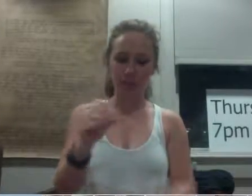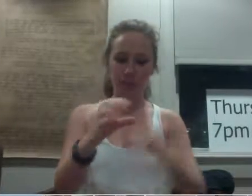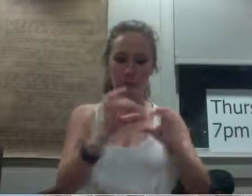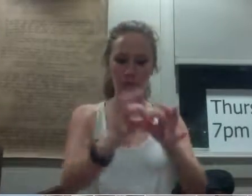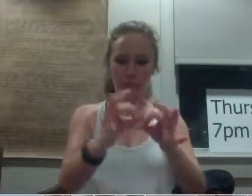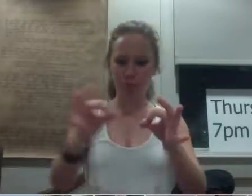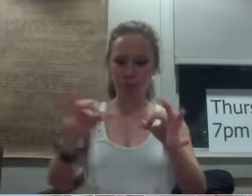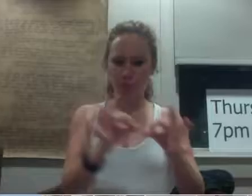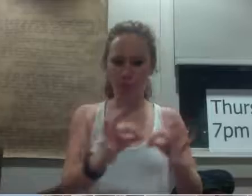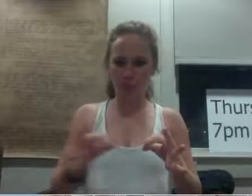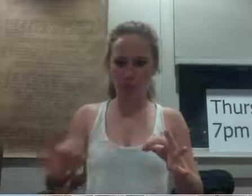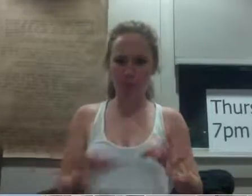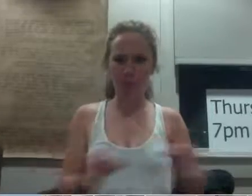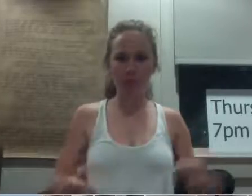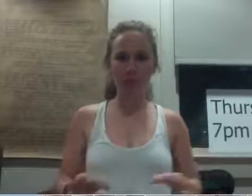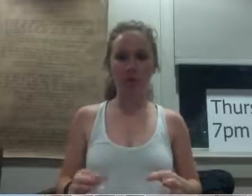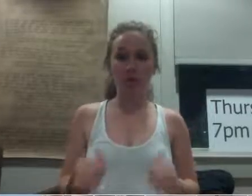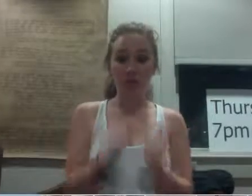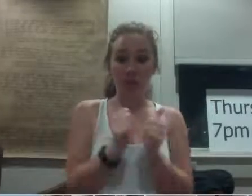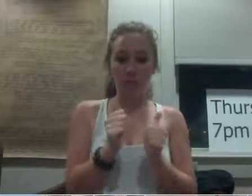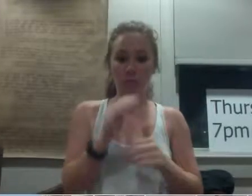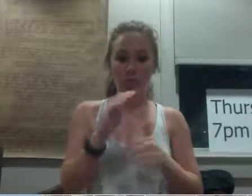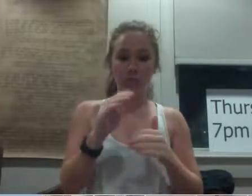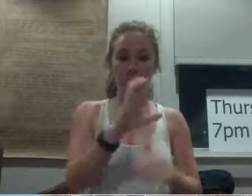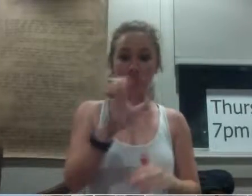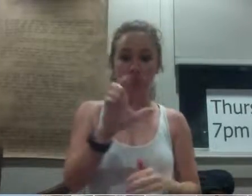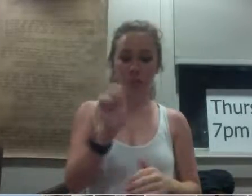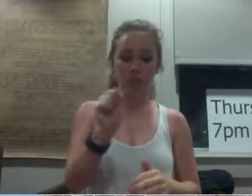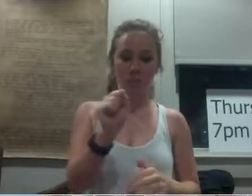you can see the cells that make up your body.